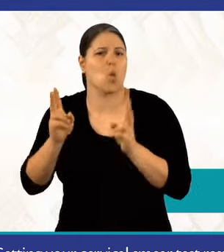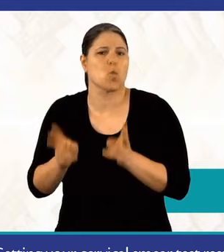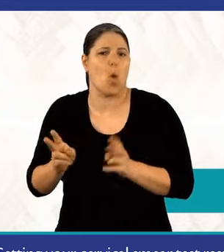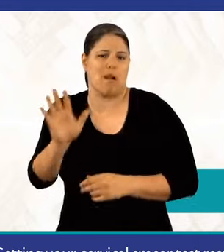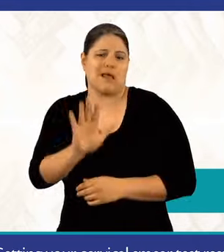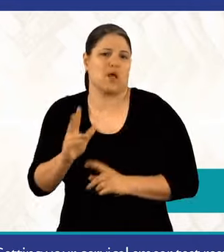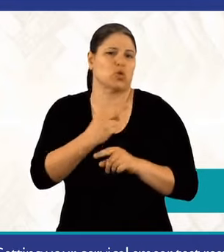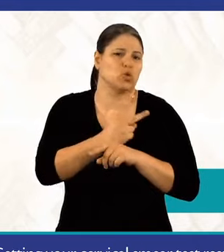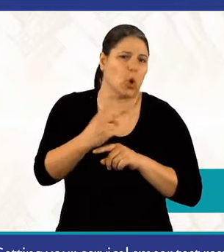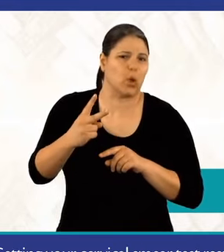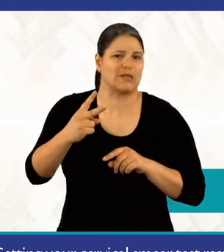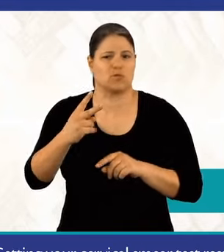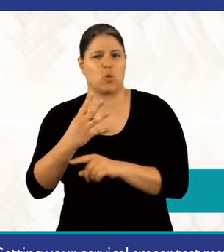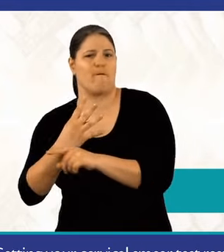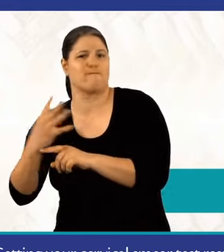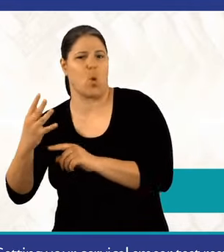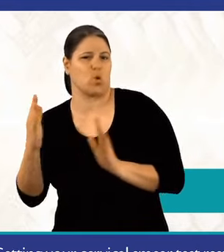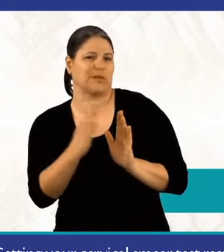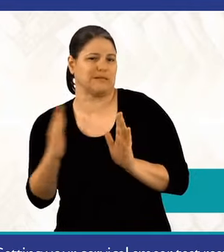They will usually take from 2 to 4 weeks.